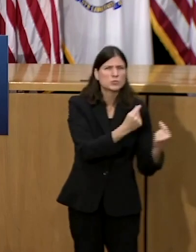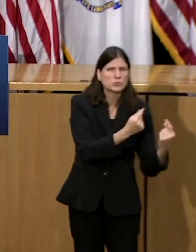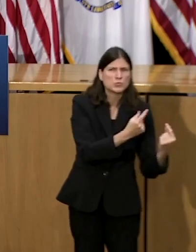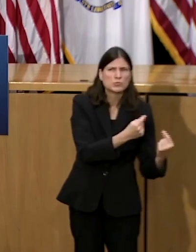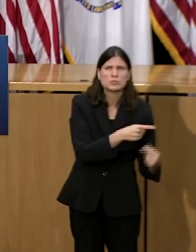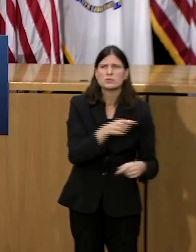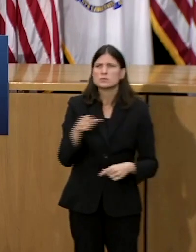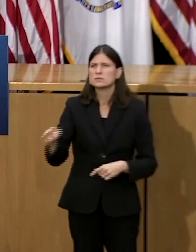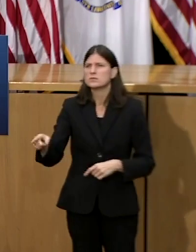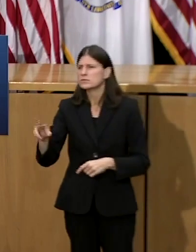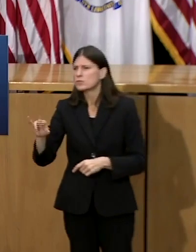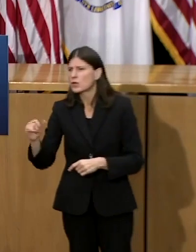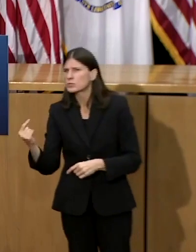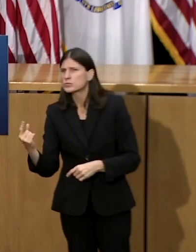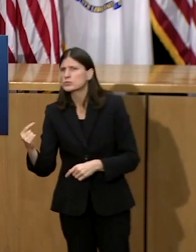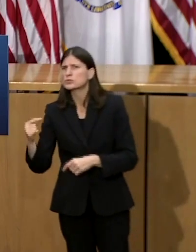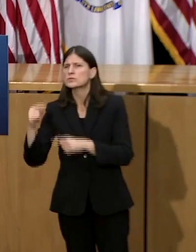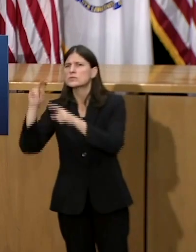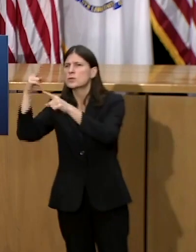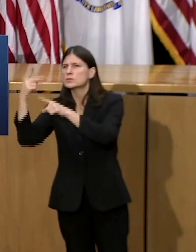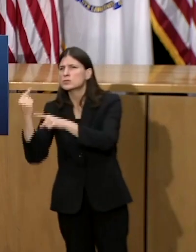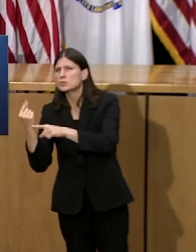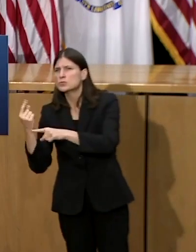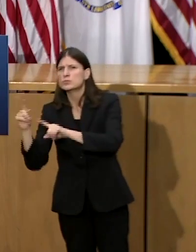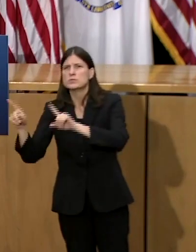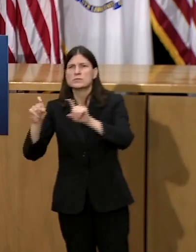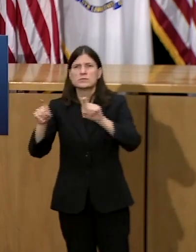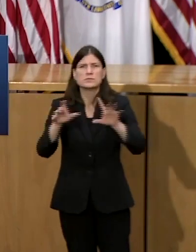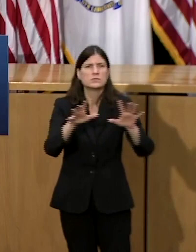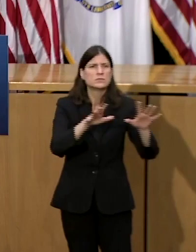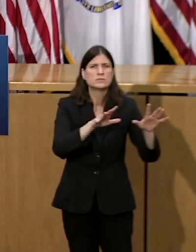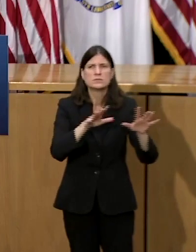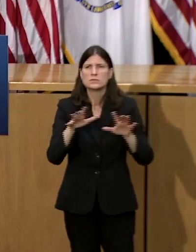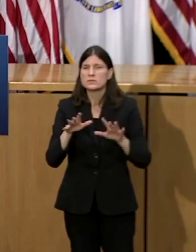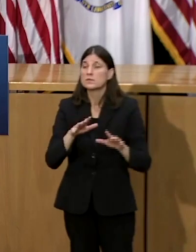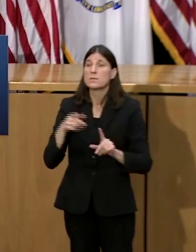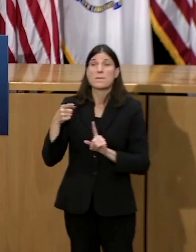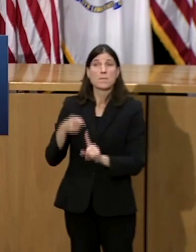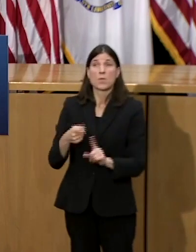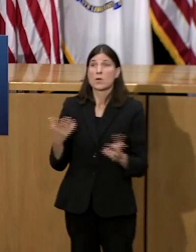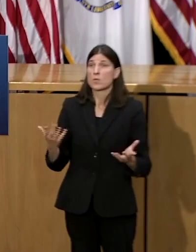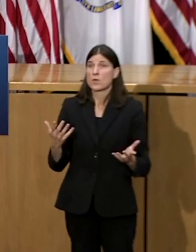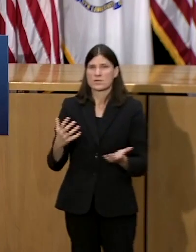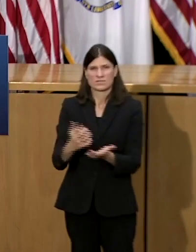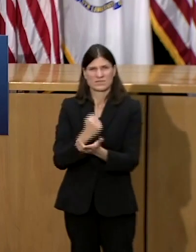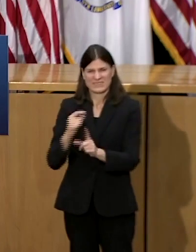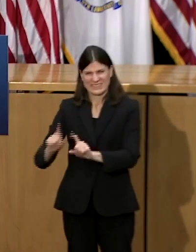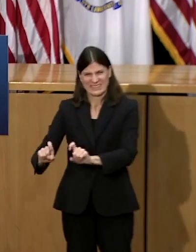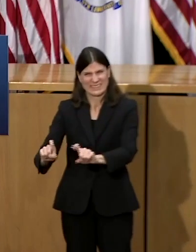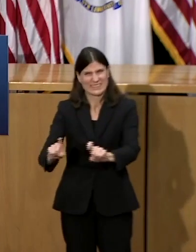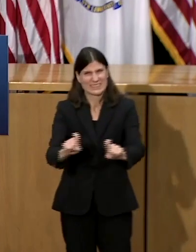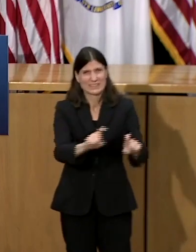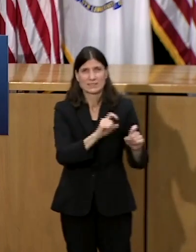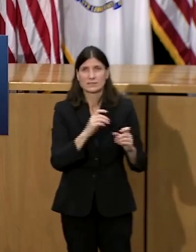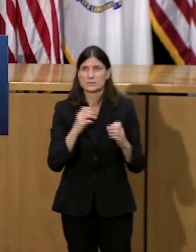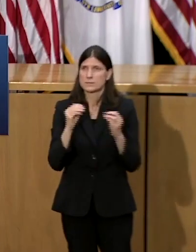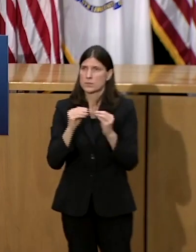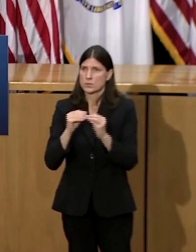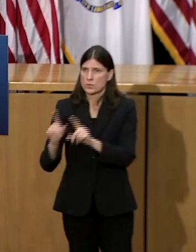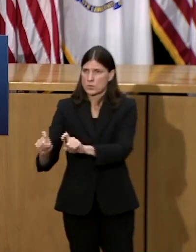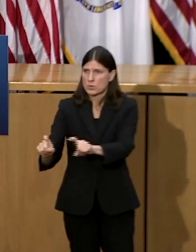can. Because finding cases and contact tracing and helping people support themselves in isolation is a better